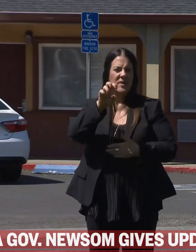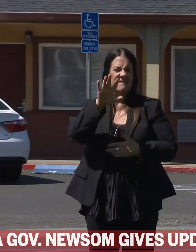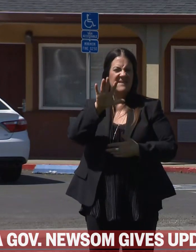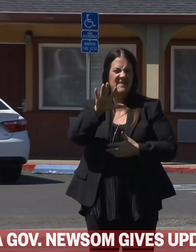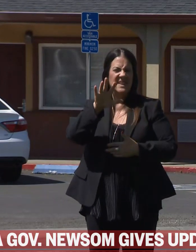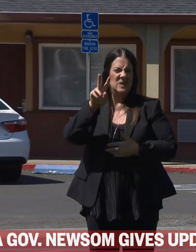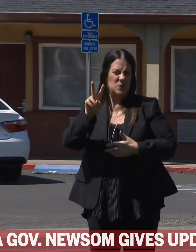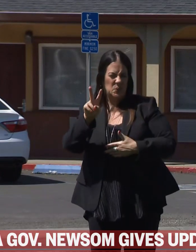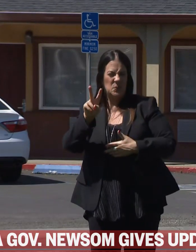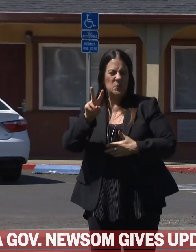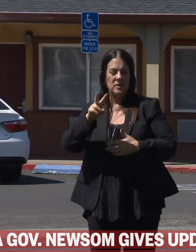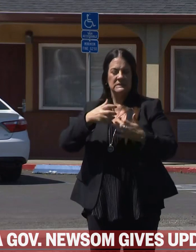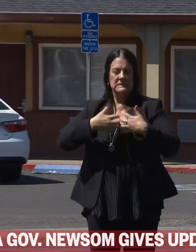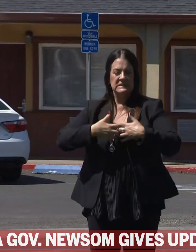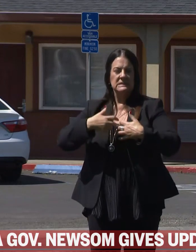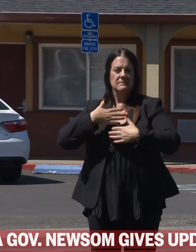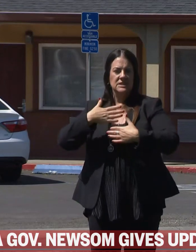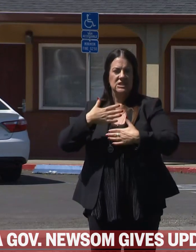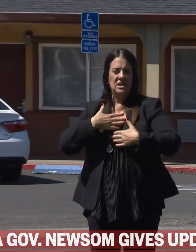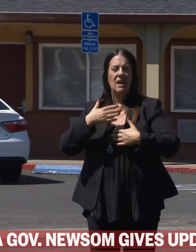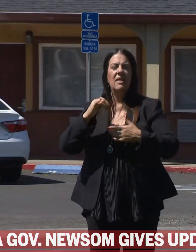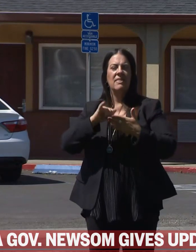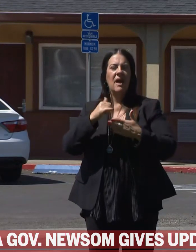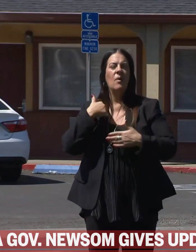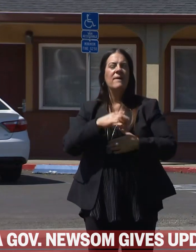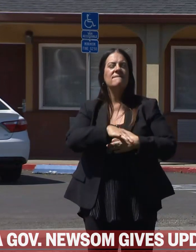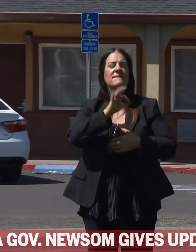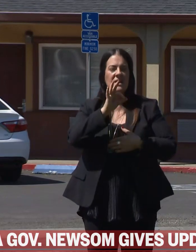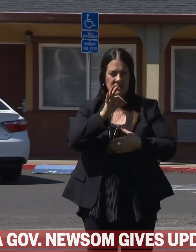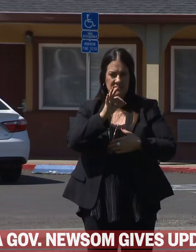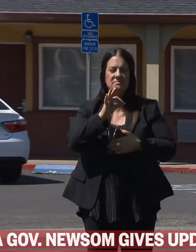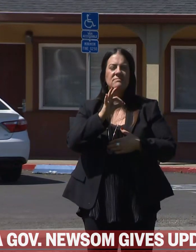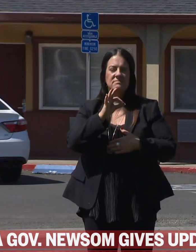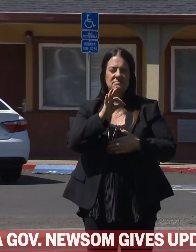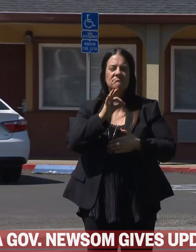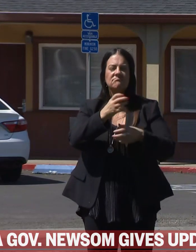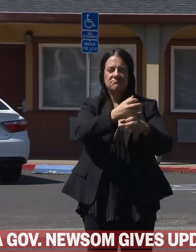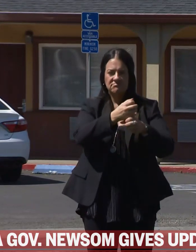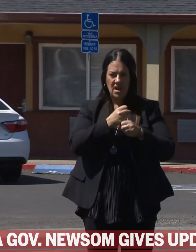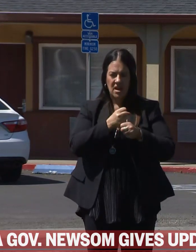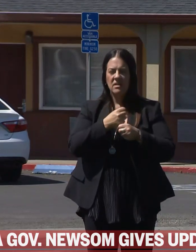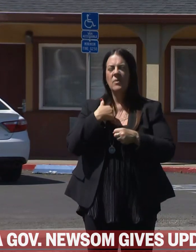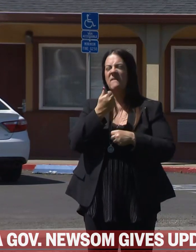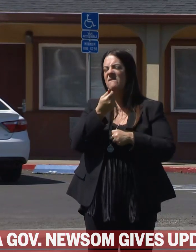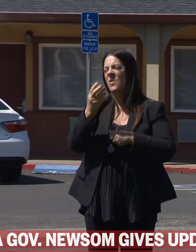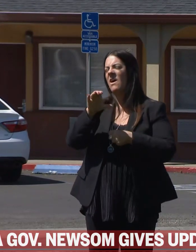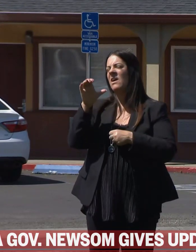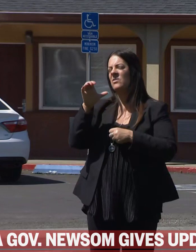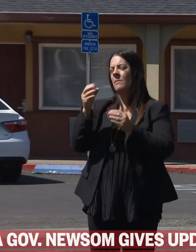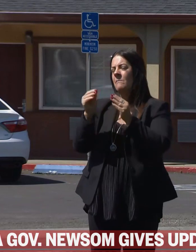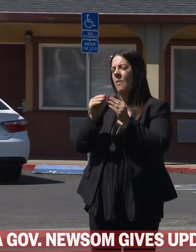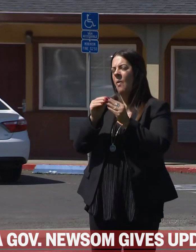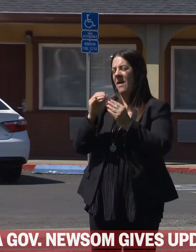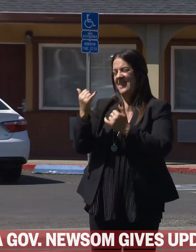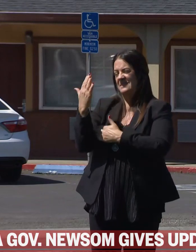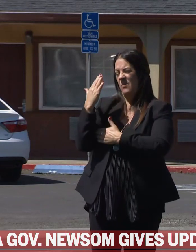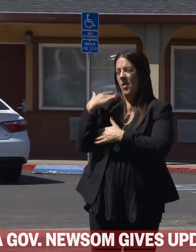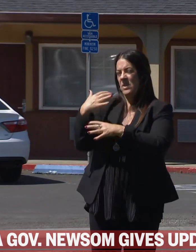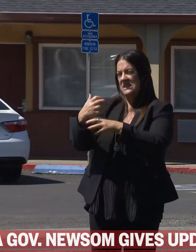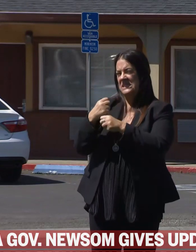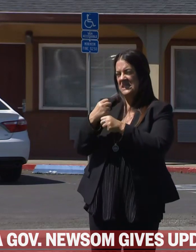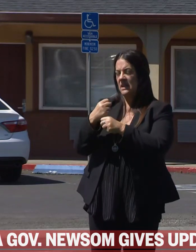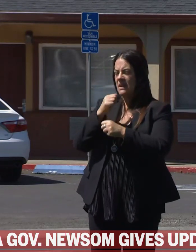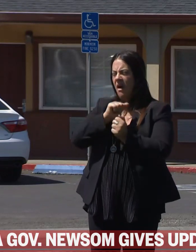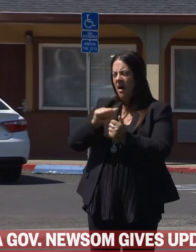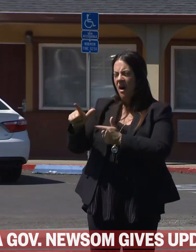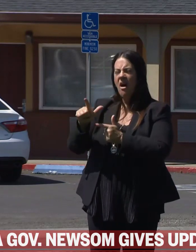4,252 ventilators that we have sourced ourselves and identified. We have a few hundred more that came in this morning. Not all of them are